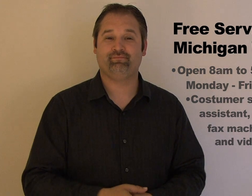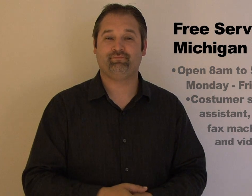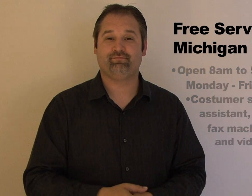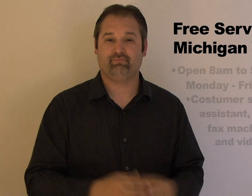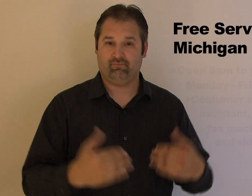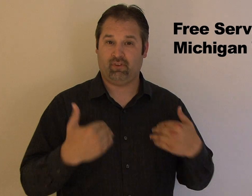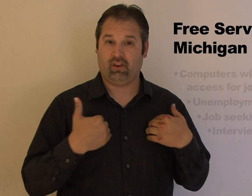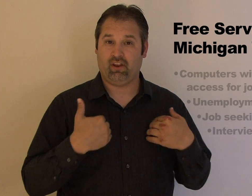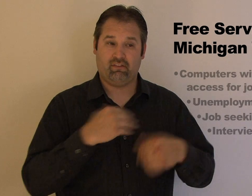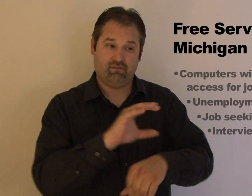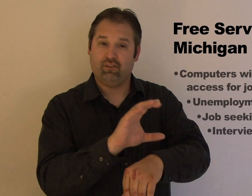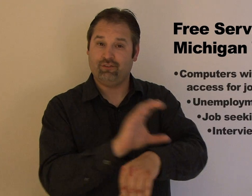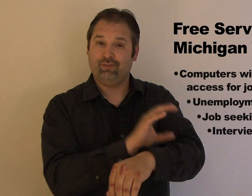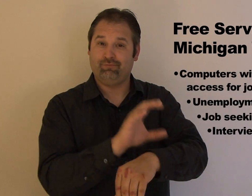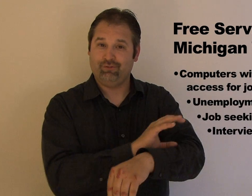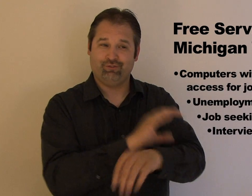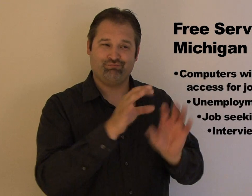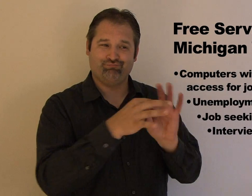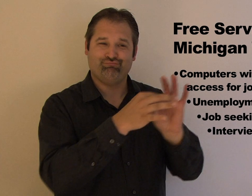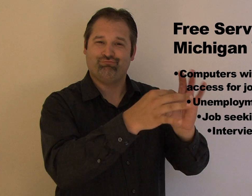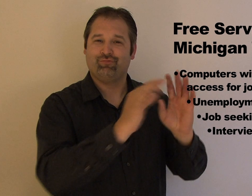Computers with internet access for job searching.